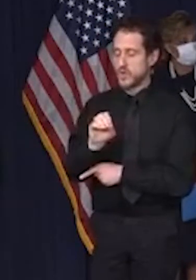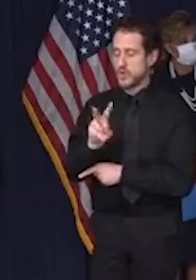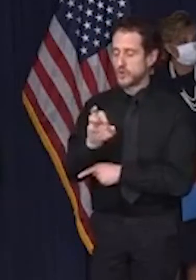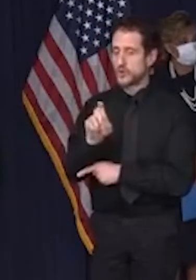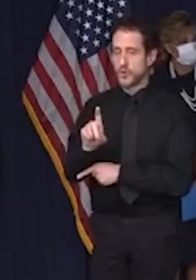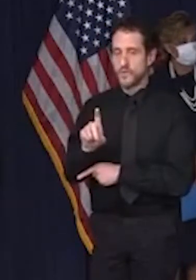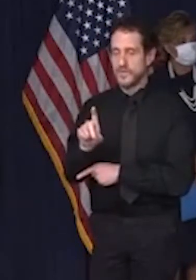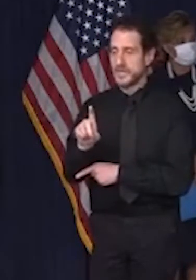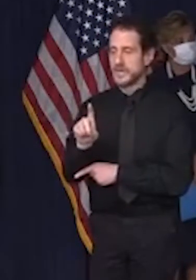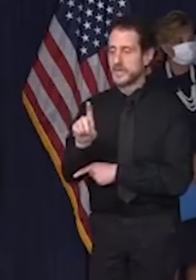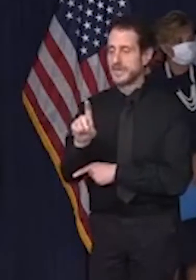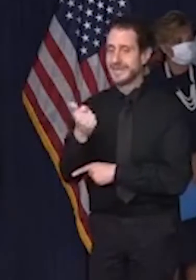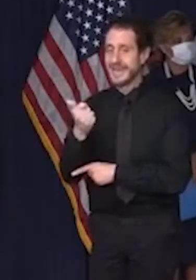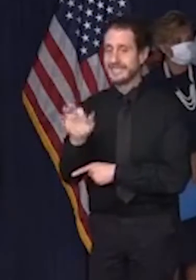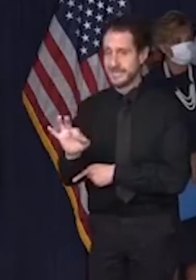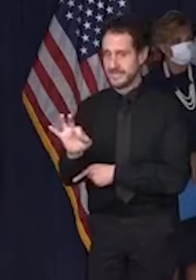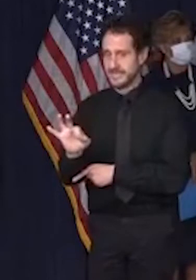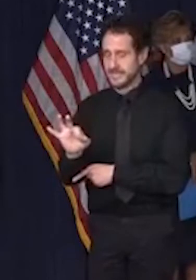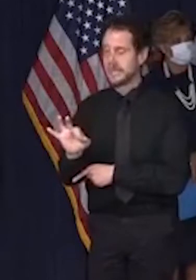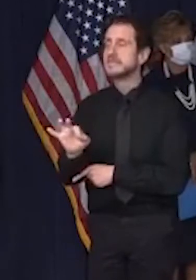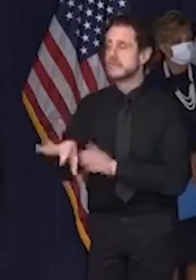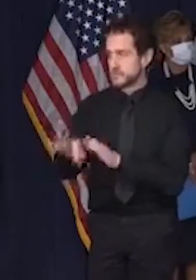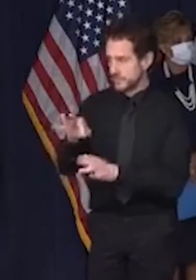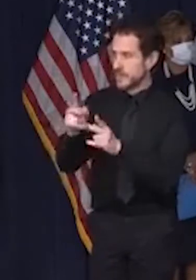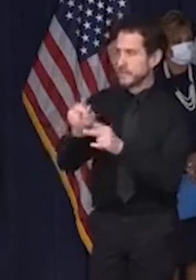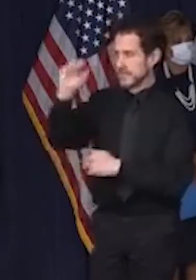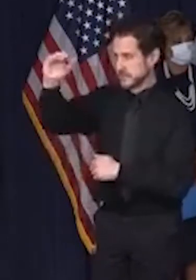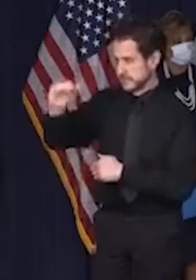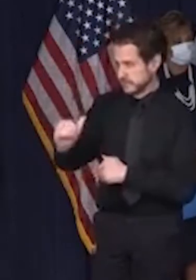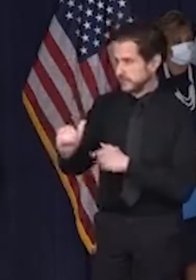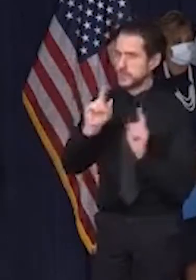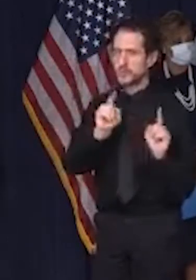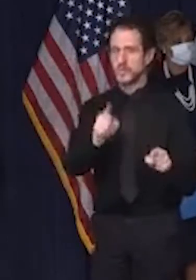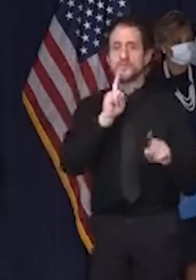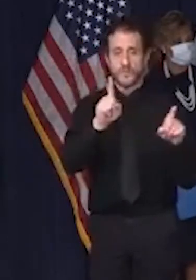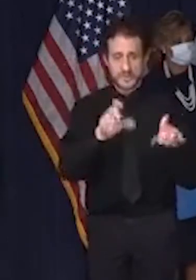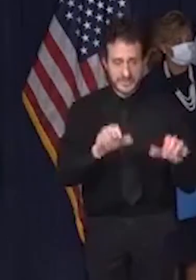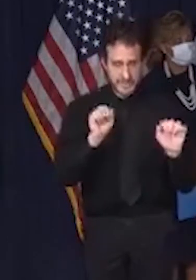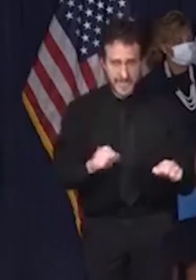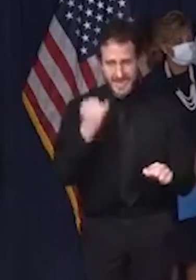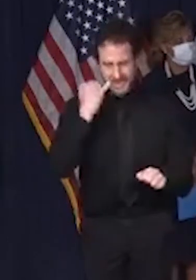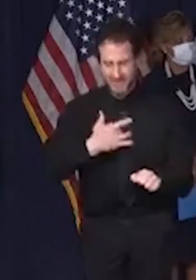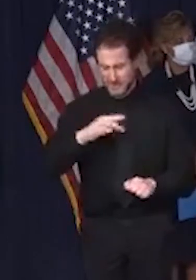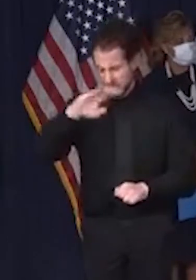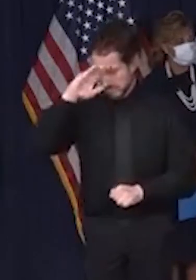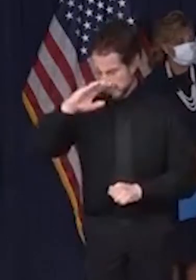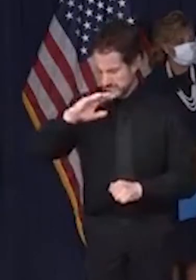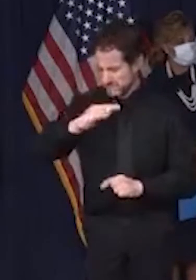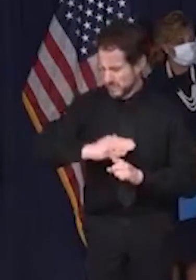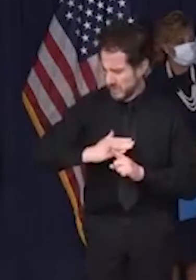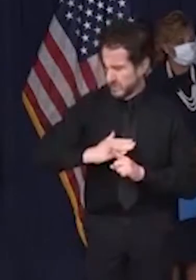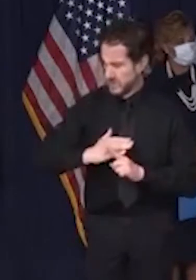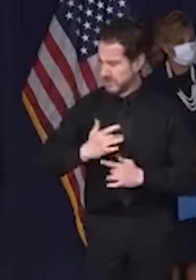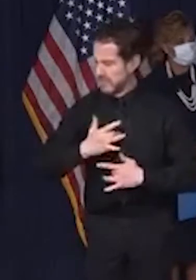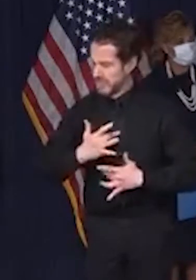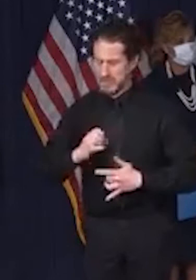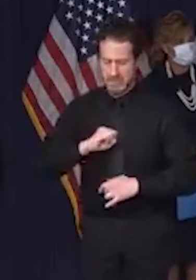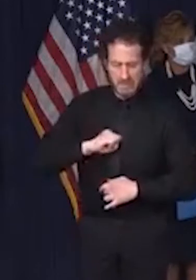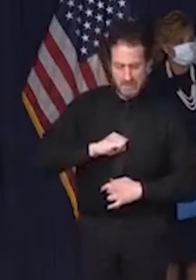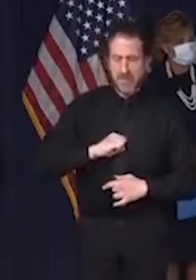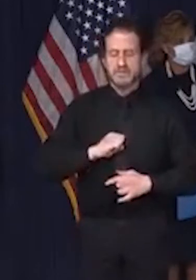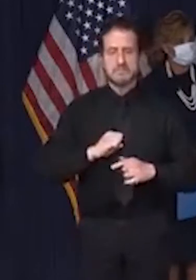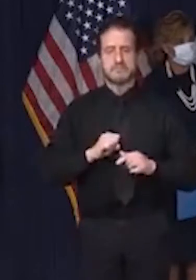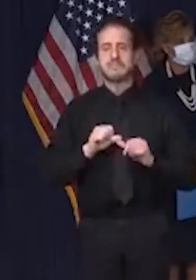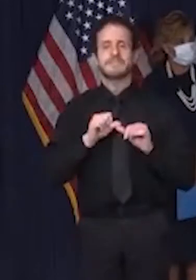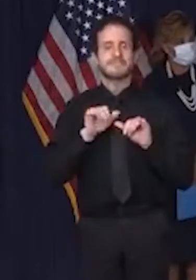dph.illinois.gov/COVID-19 to find sites where you can get tested. Please continue to stay home, continue washing your